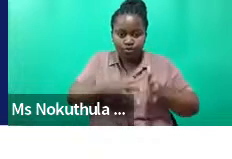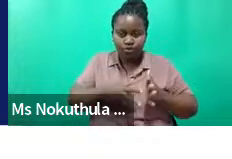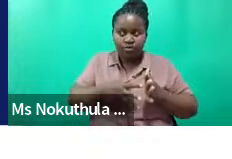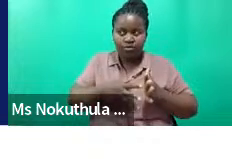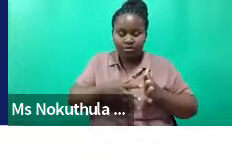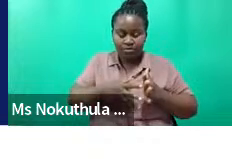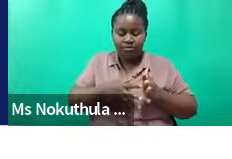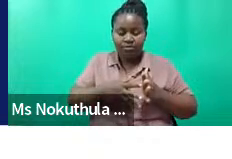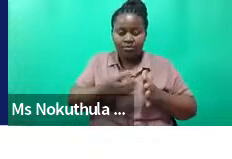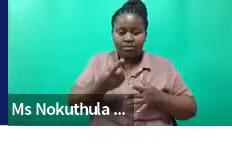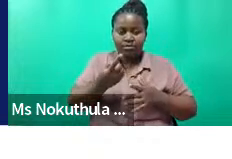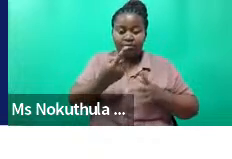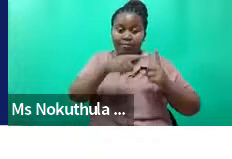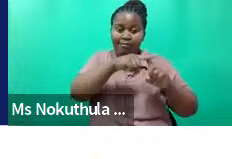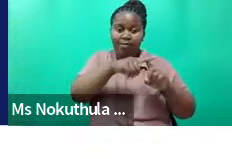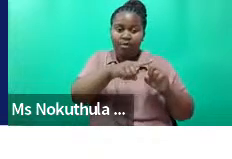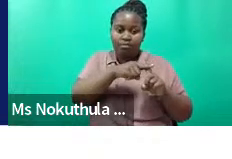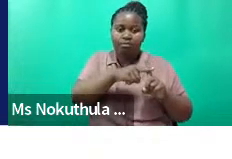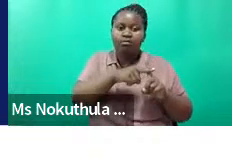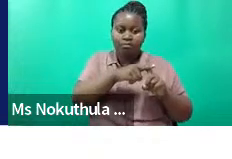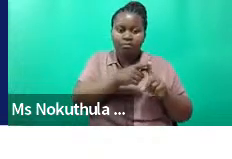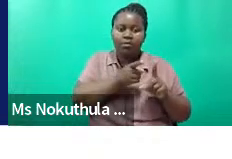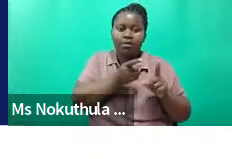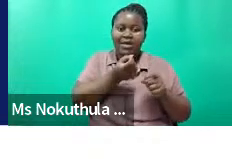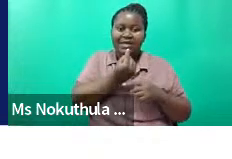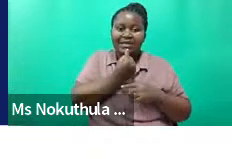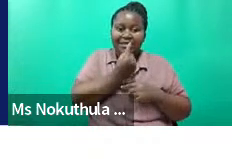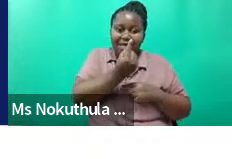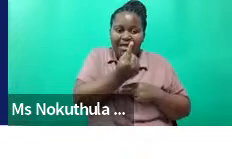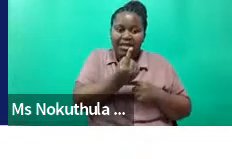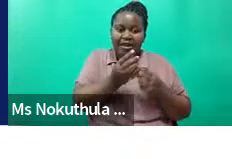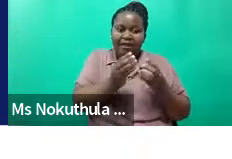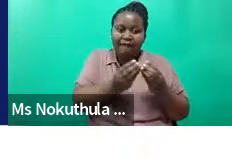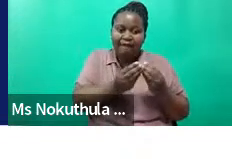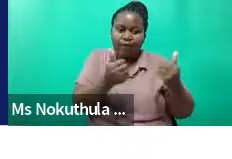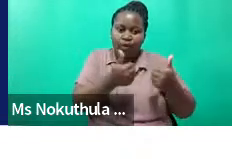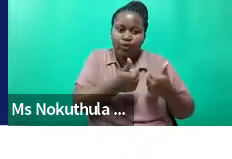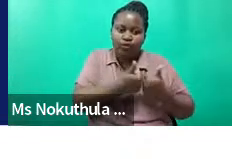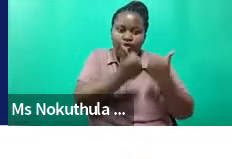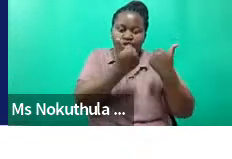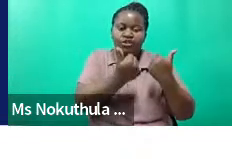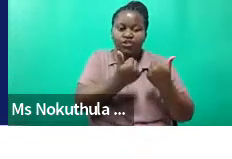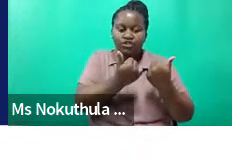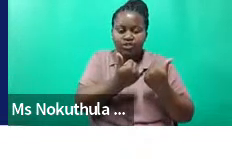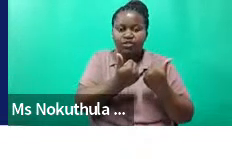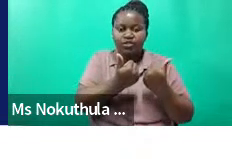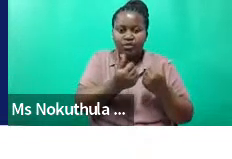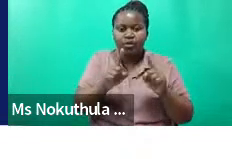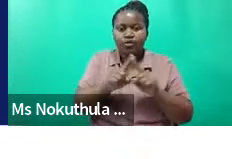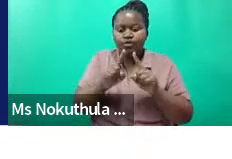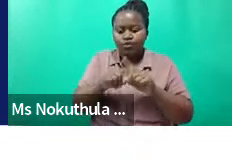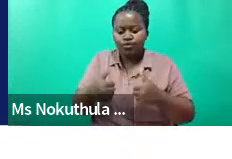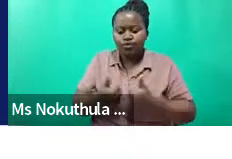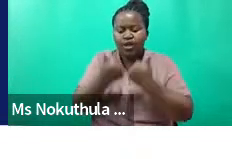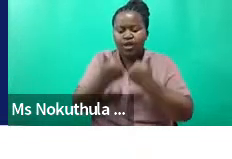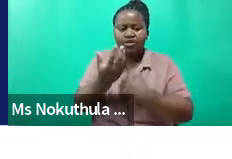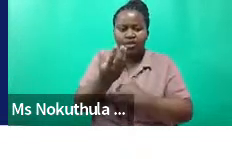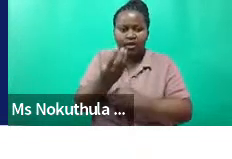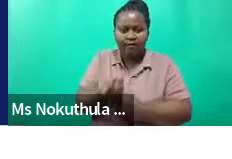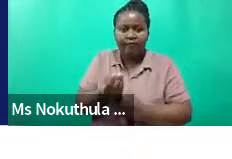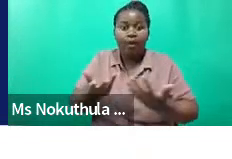were the positives, she highlighted a few challenges or challenges that she had, where she